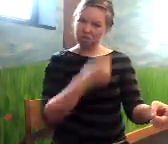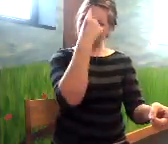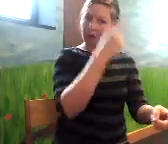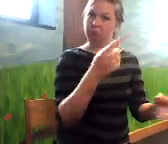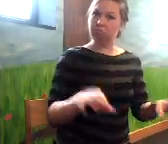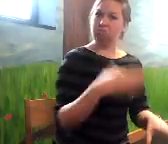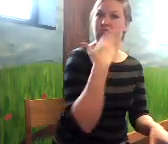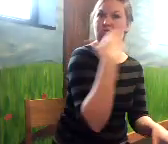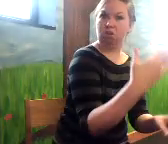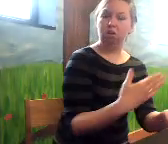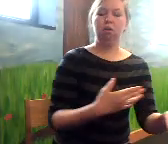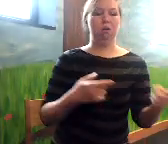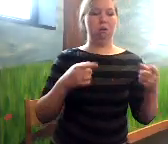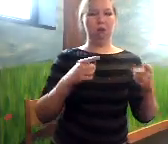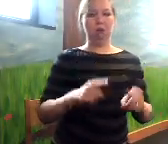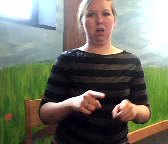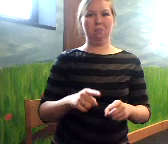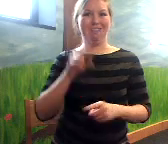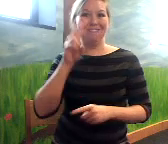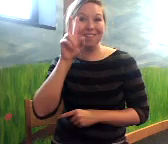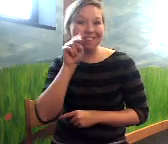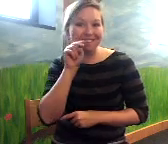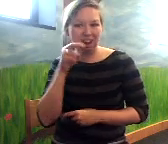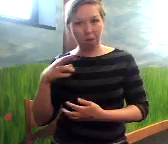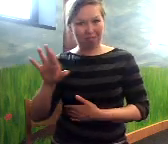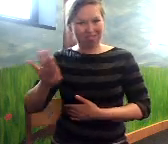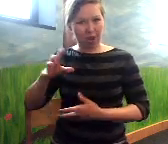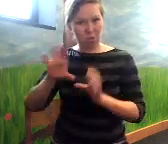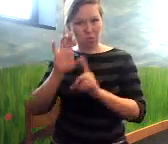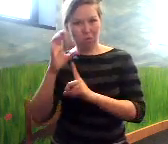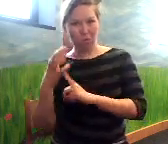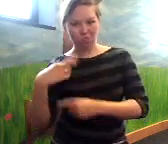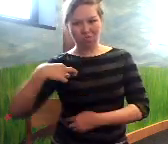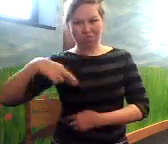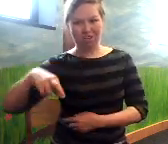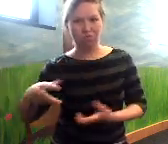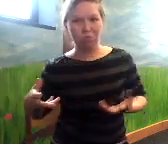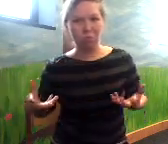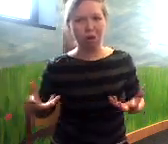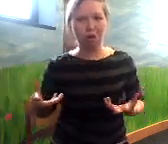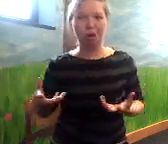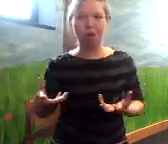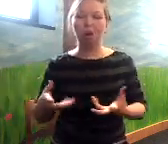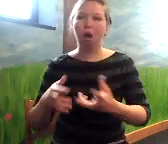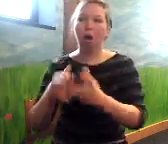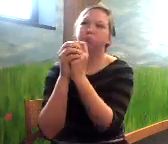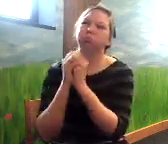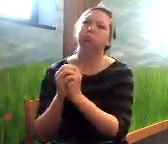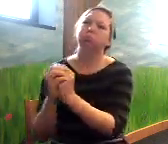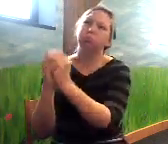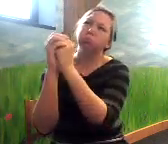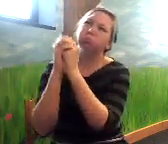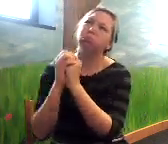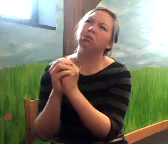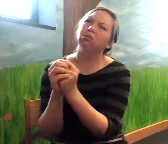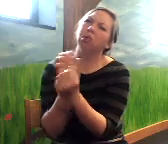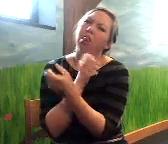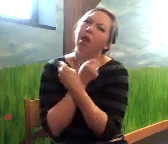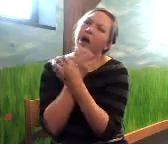becomes sacred at that point. And so you can't remove people off of land, but now when the land itself has become sacred